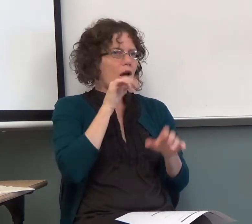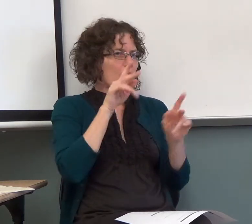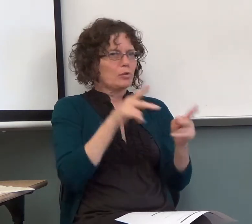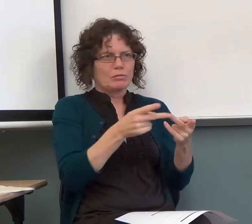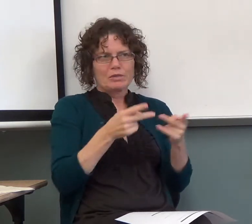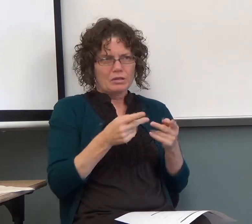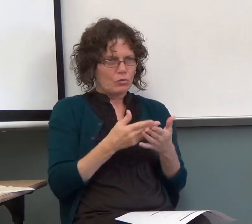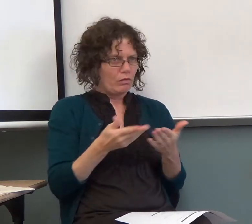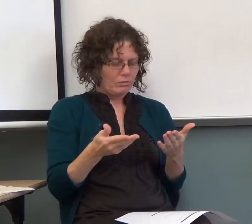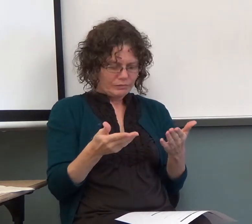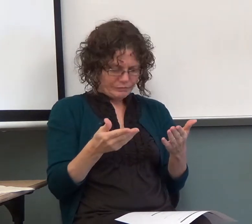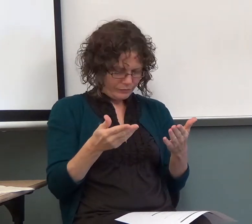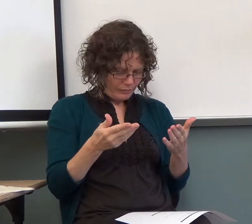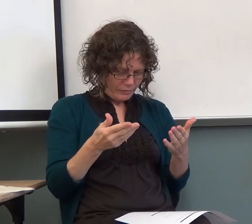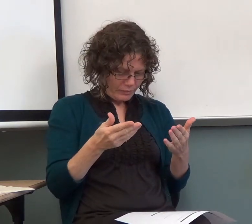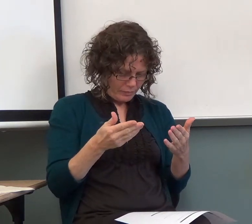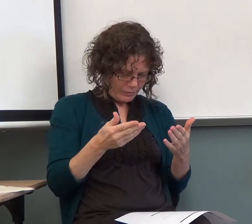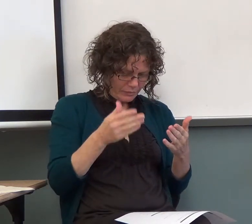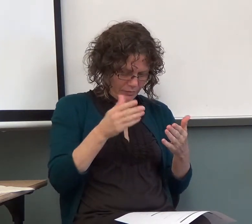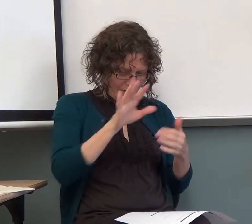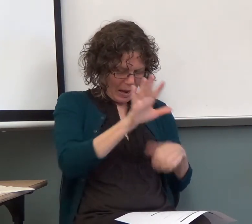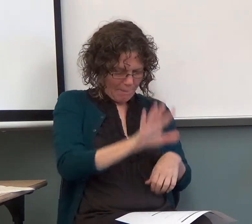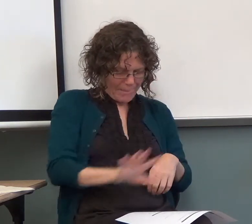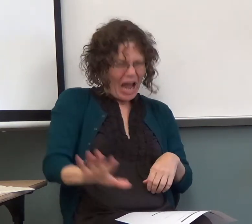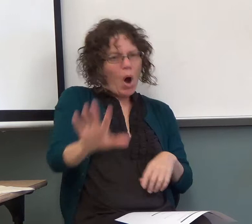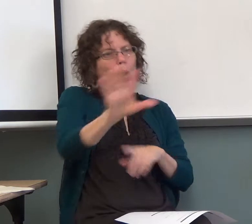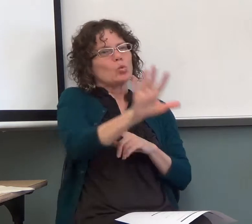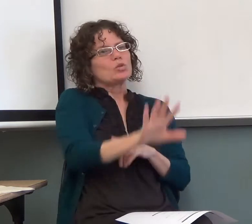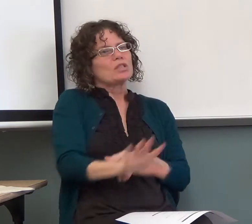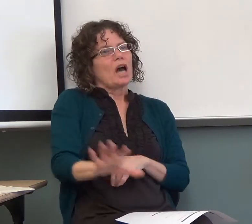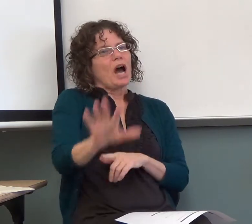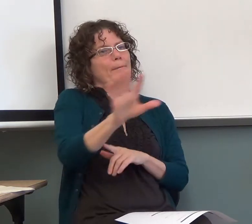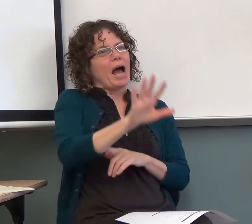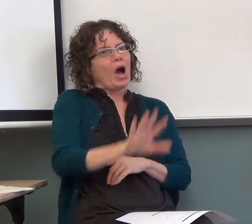action. About, how about the word about? No. No?